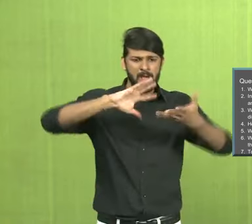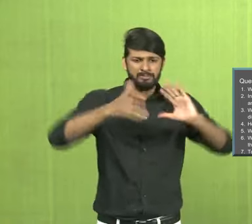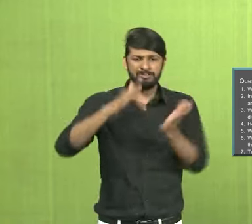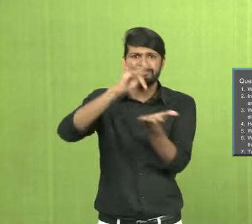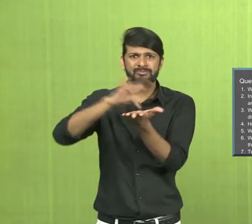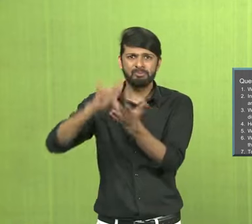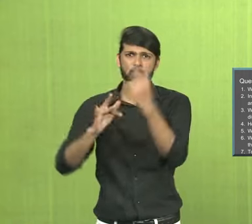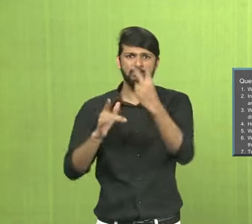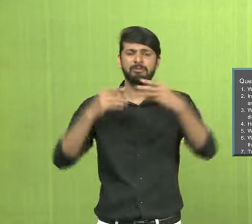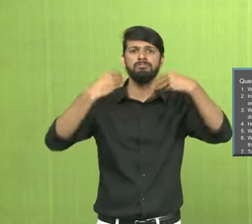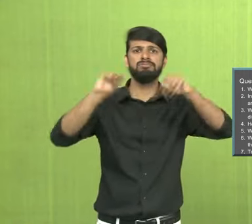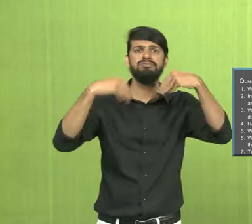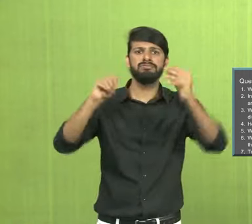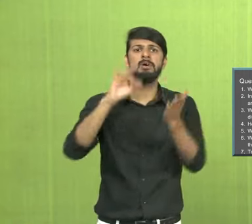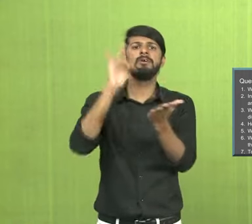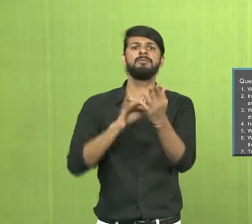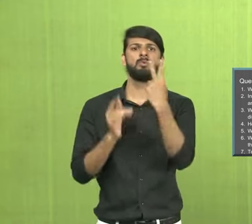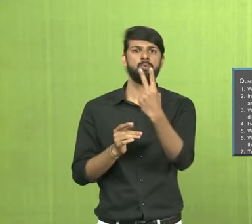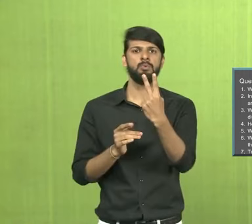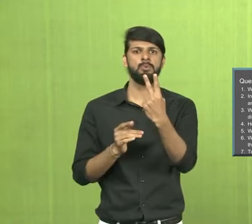And which are its 2 major centers?